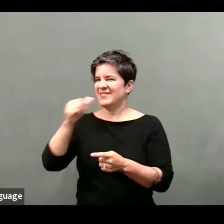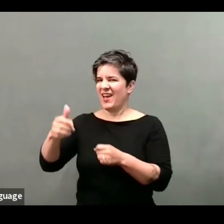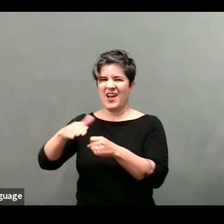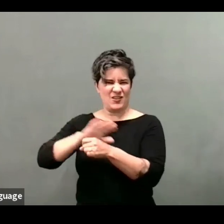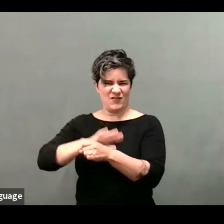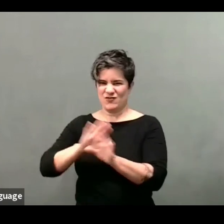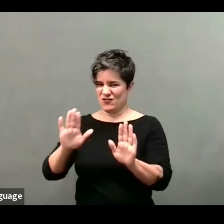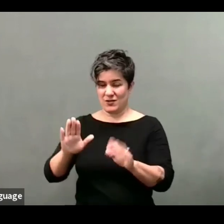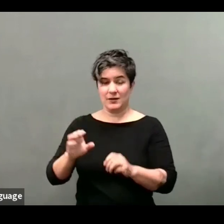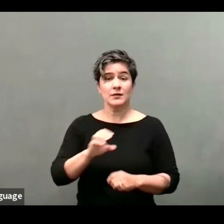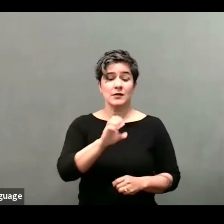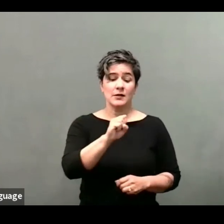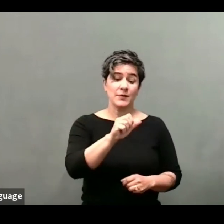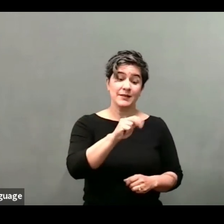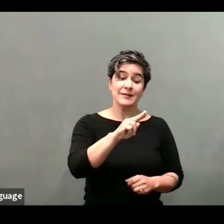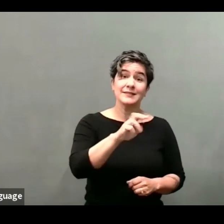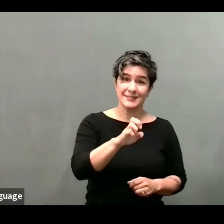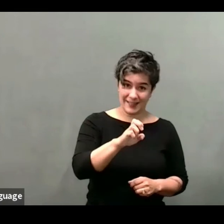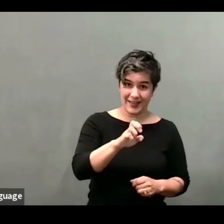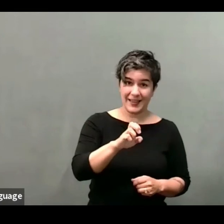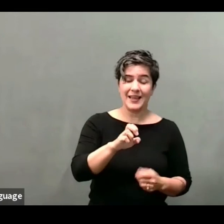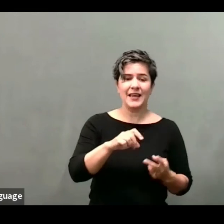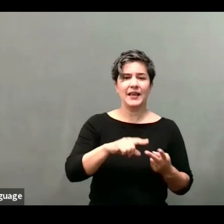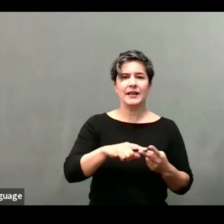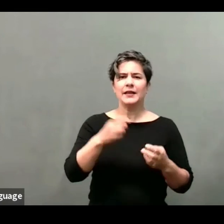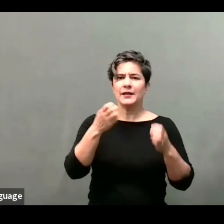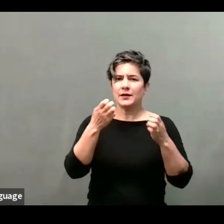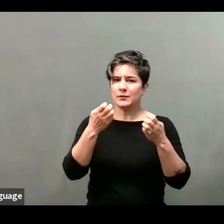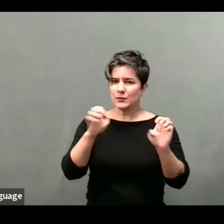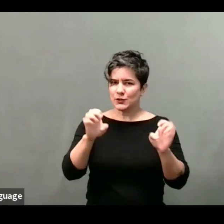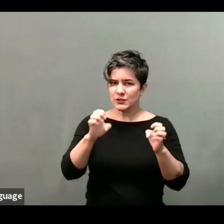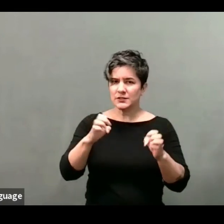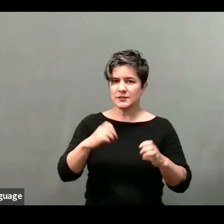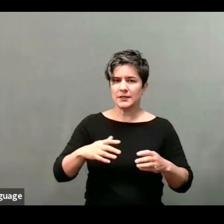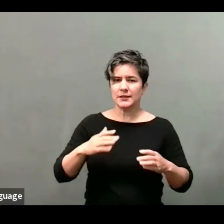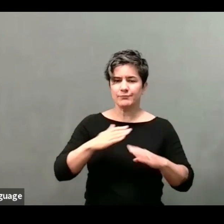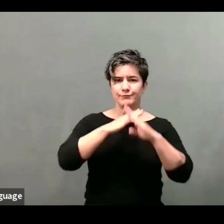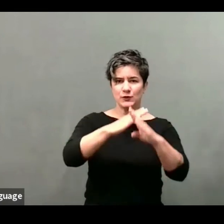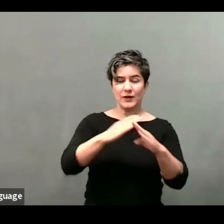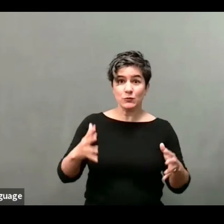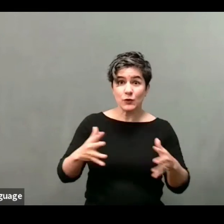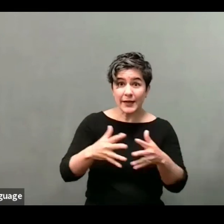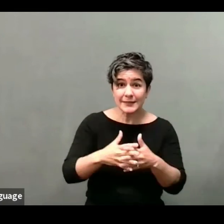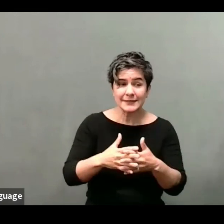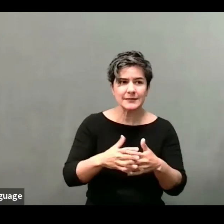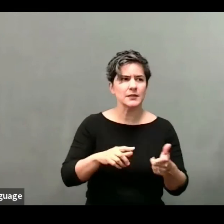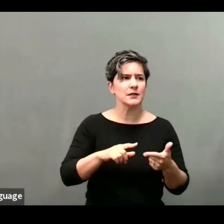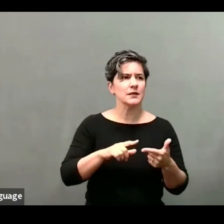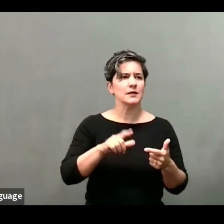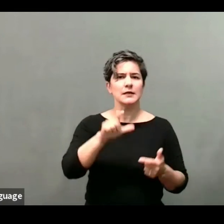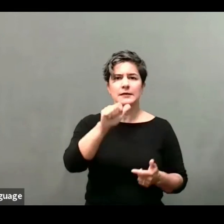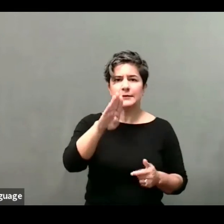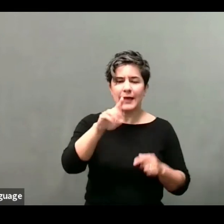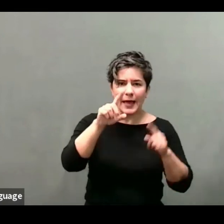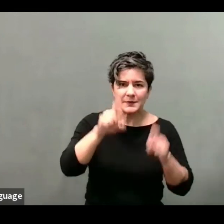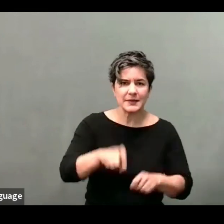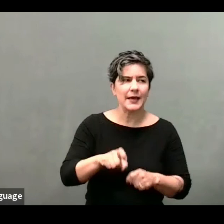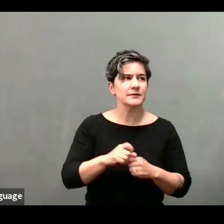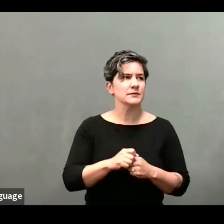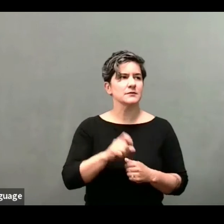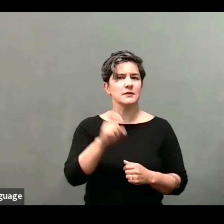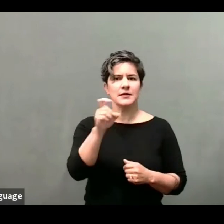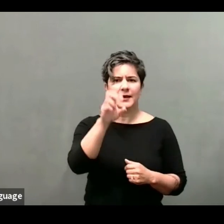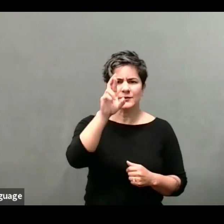about, including the emergency contraception. If there are lab tests or